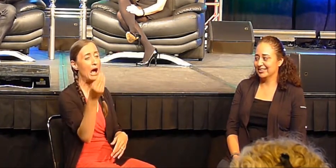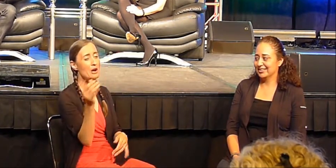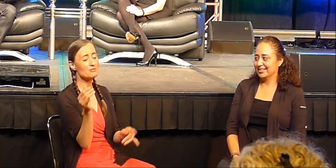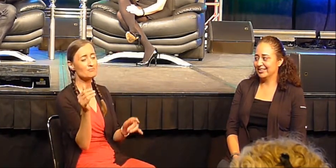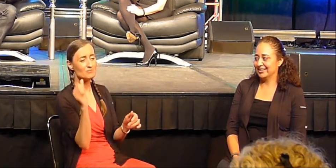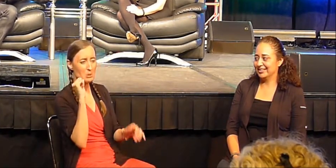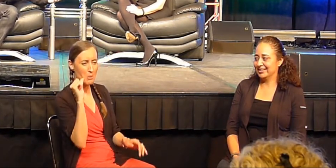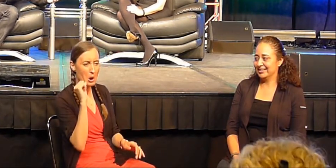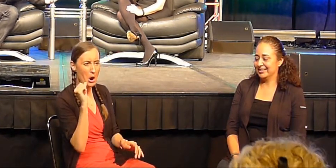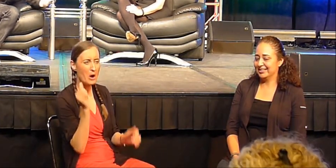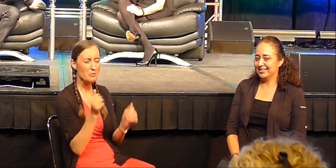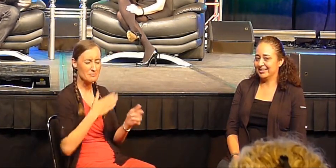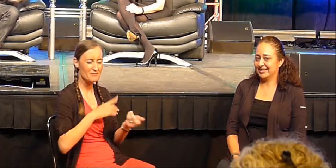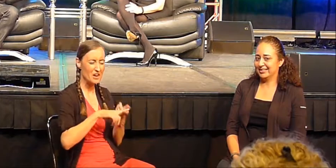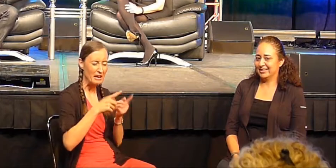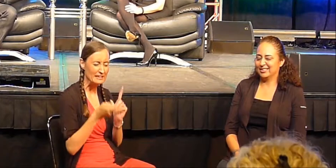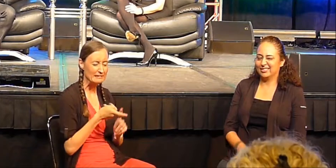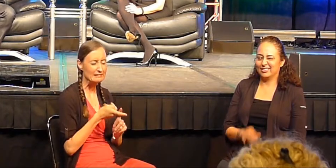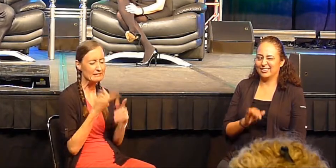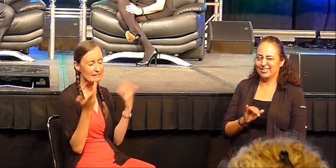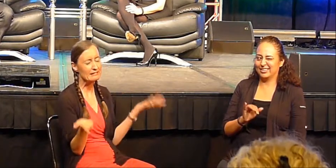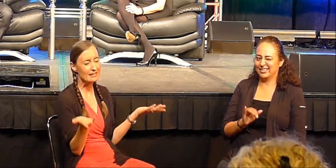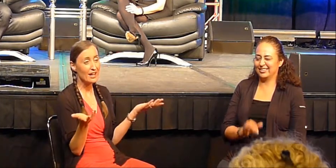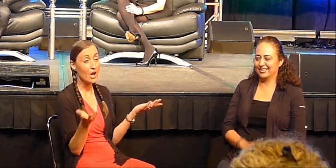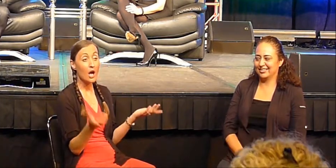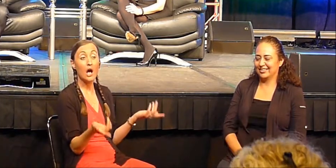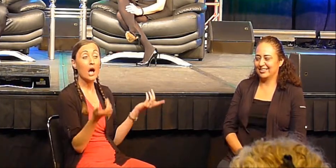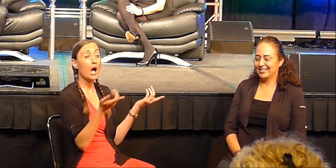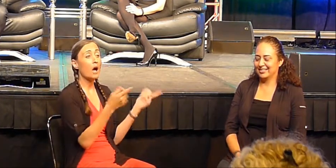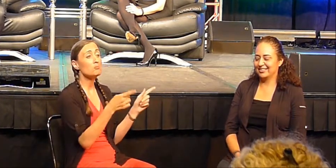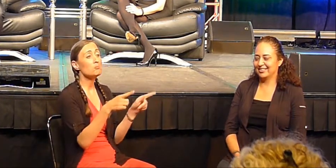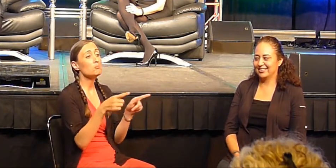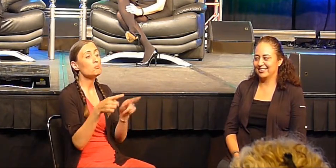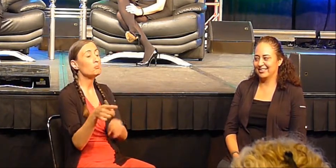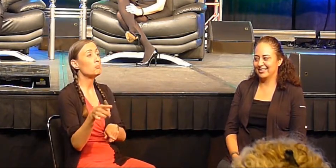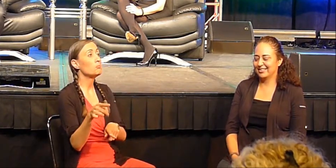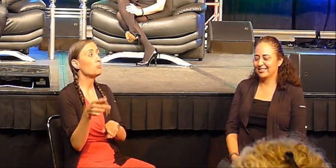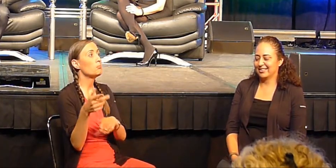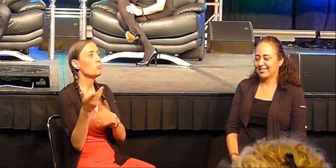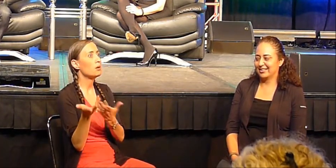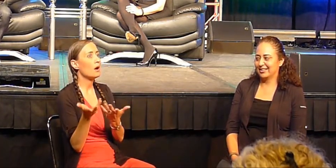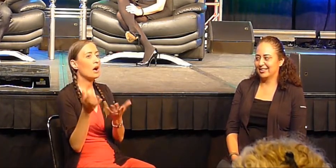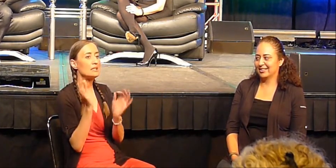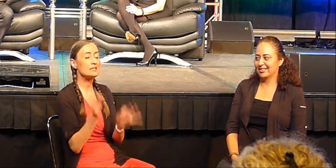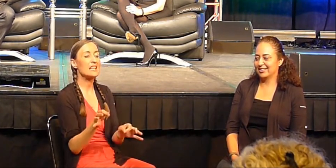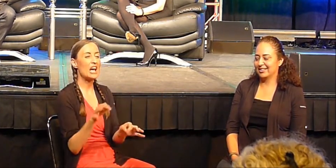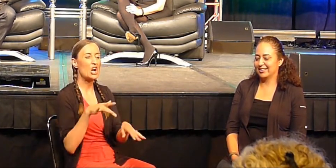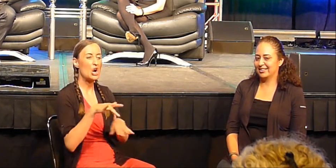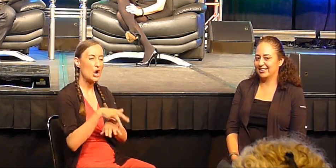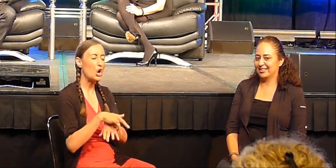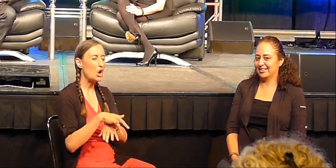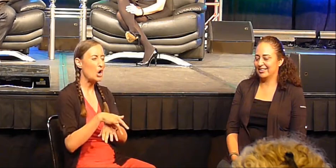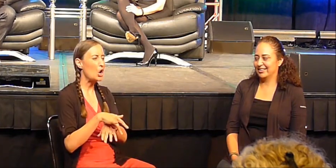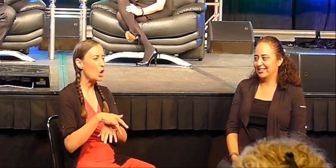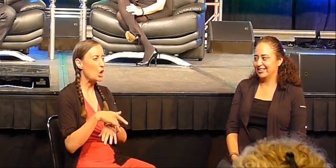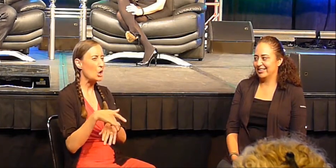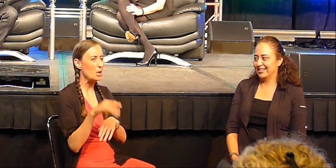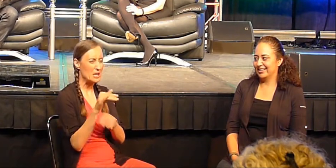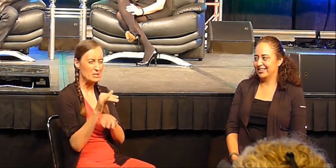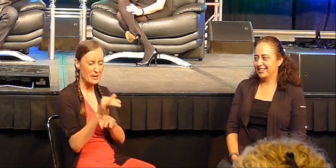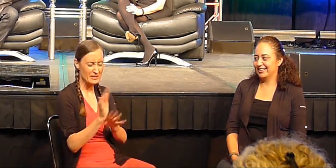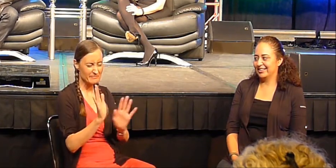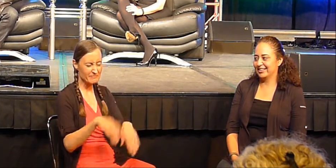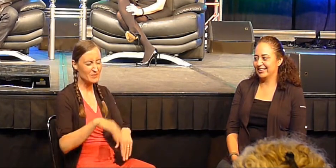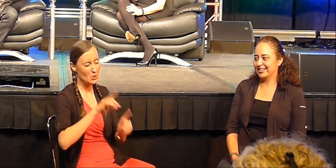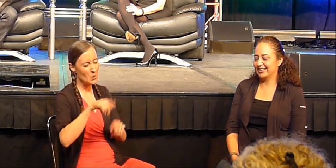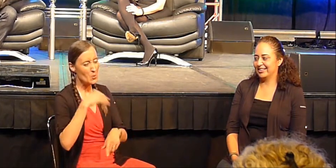drinks with a few of my mates. One thing led to another. I decided it was an early call time the next day, so I decided